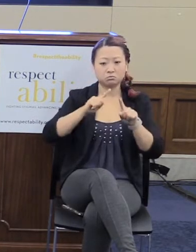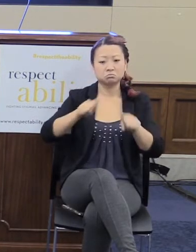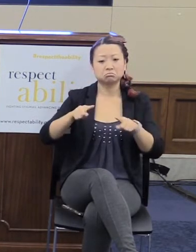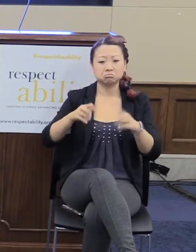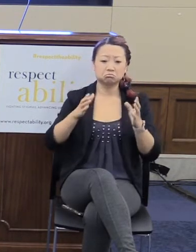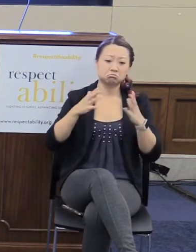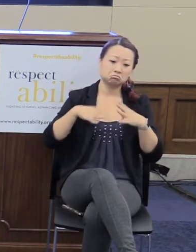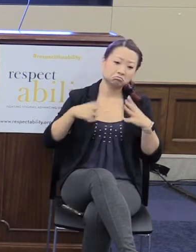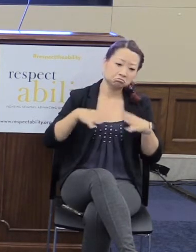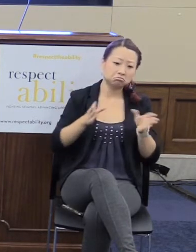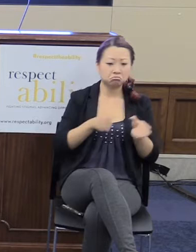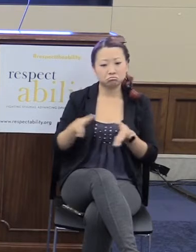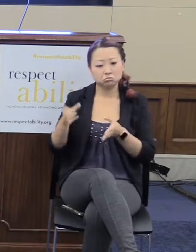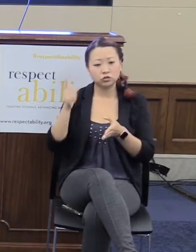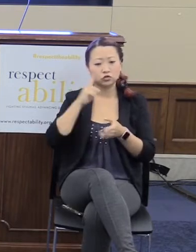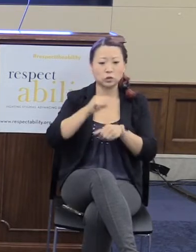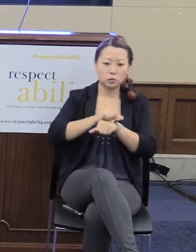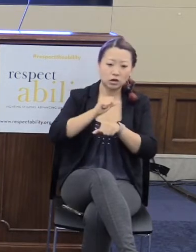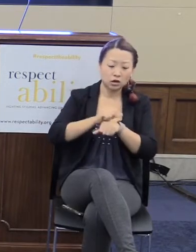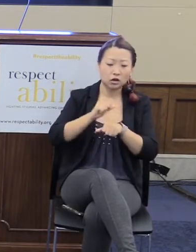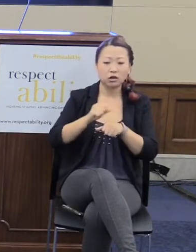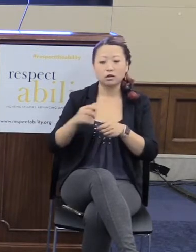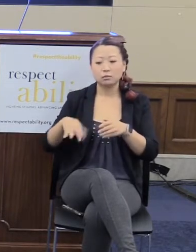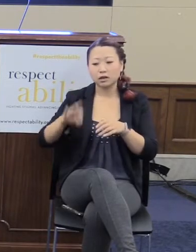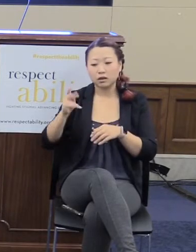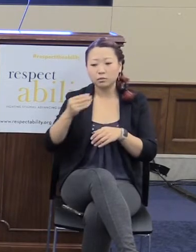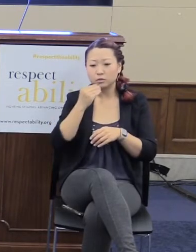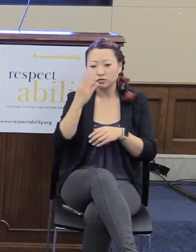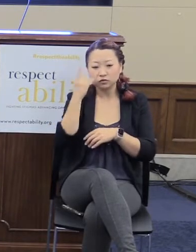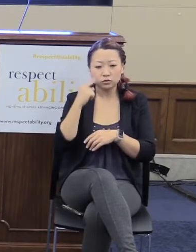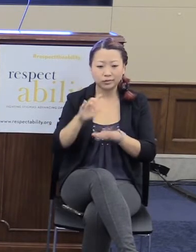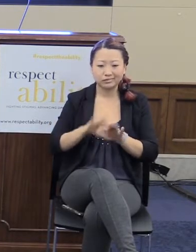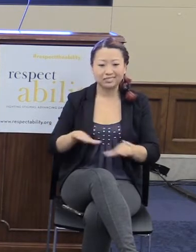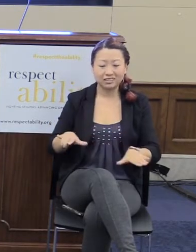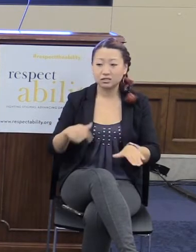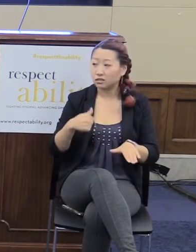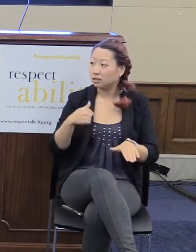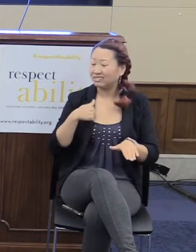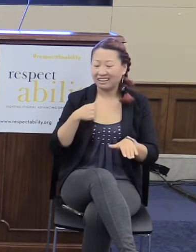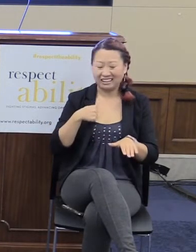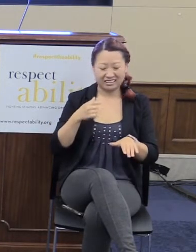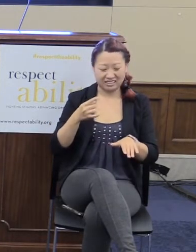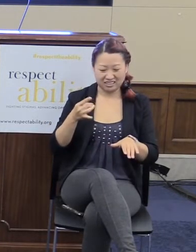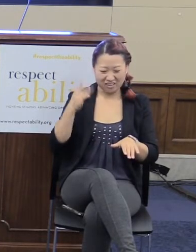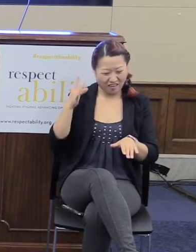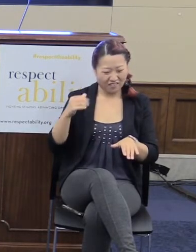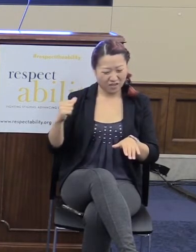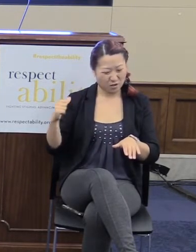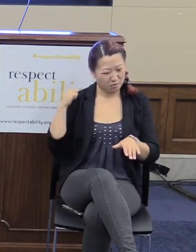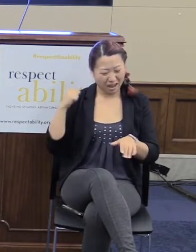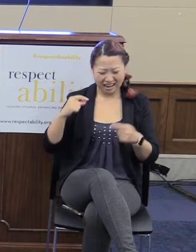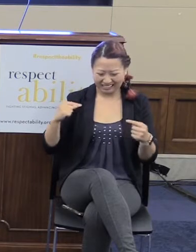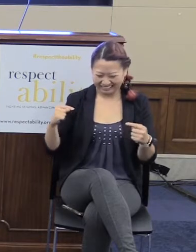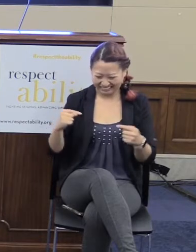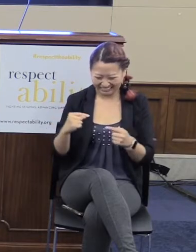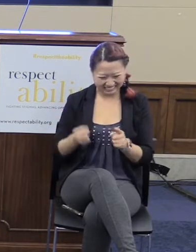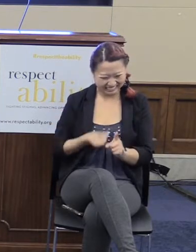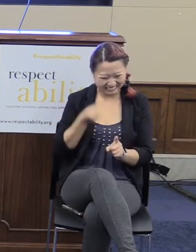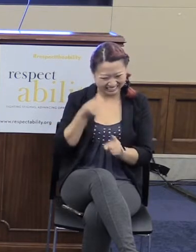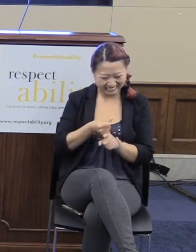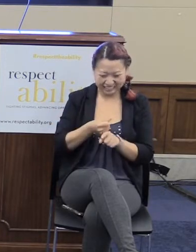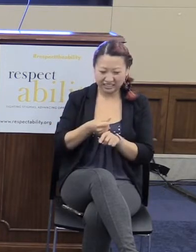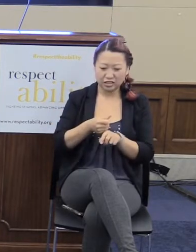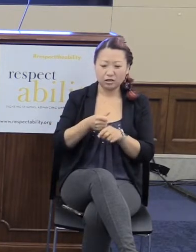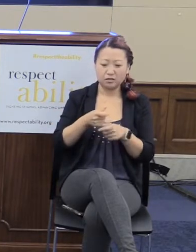ready for work and get breakfast for my kids and all that, and I got this devastating pain in my back, herniated